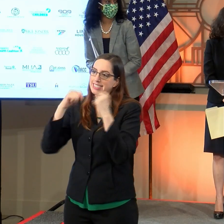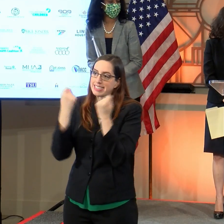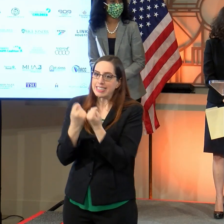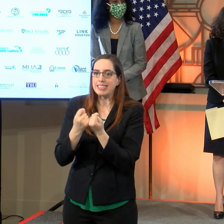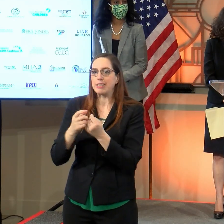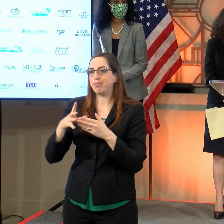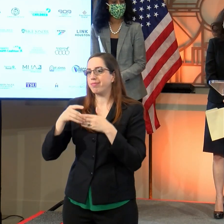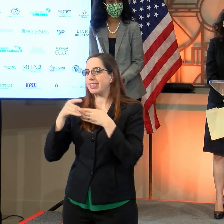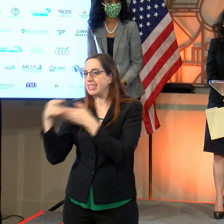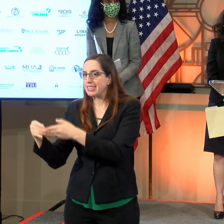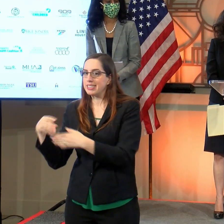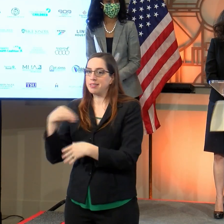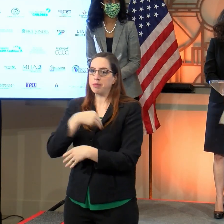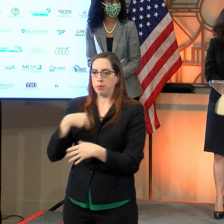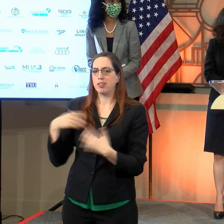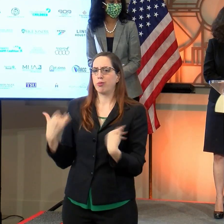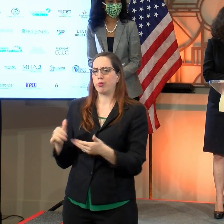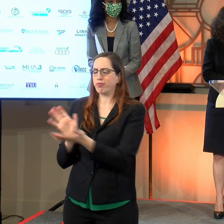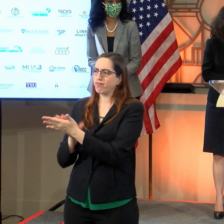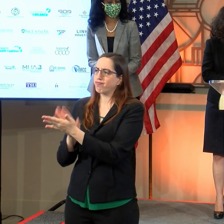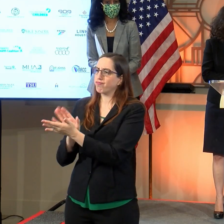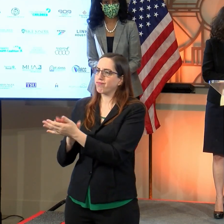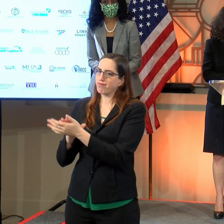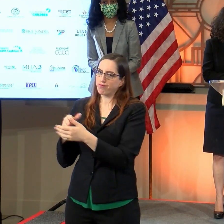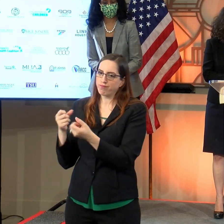leads. Yes, please give it up to them.